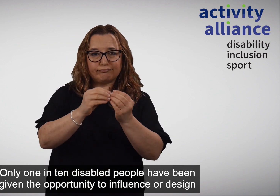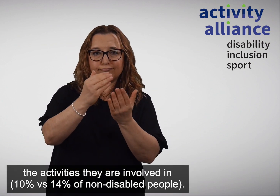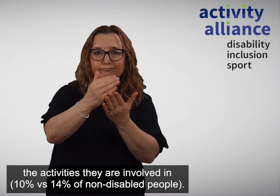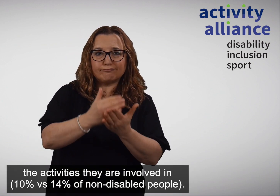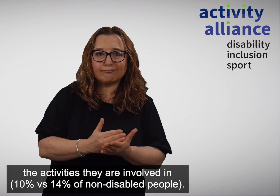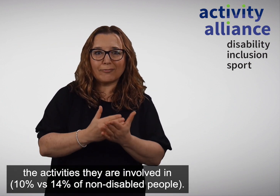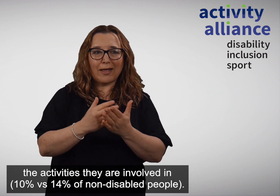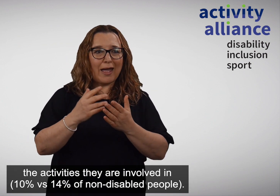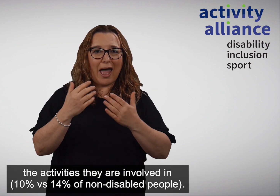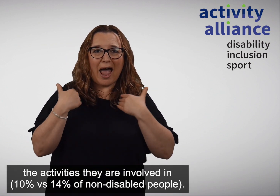activities they are involved in.